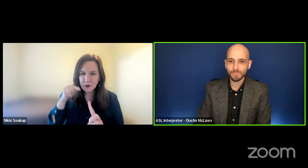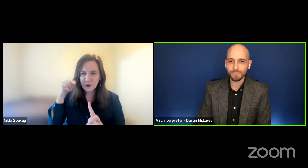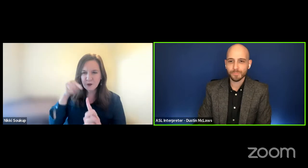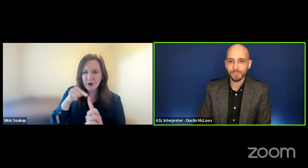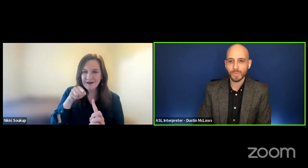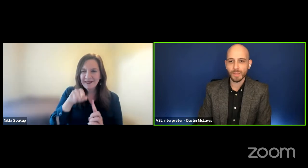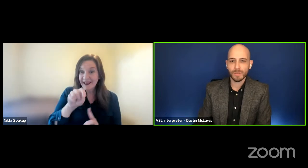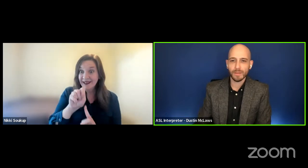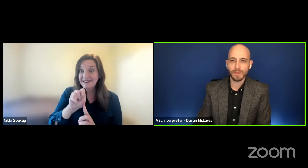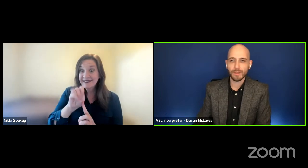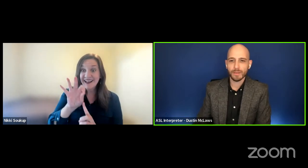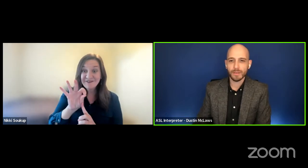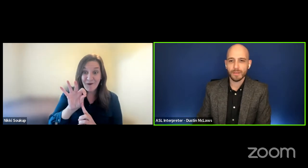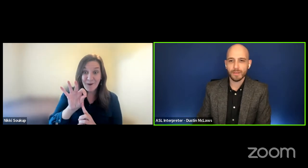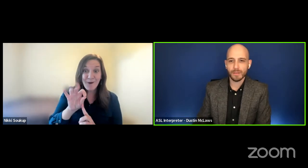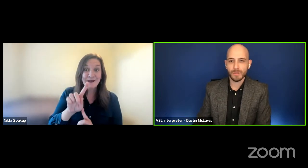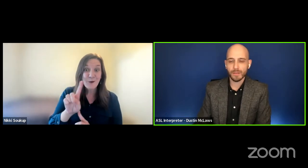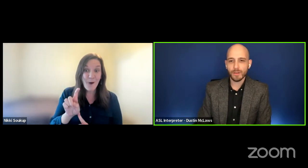late.